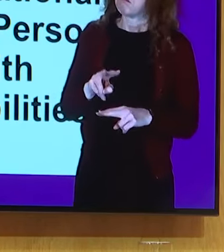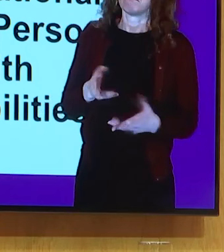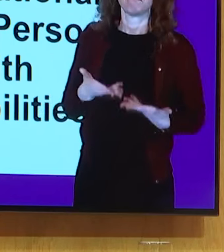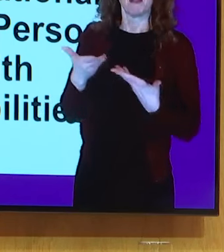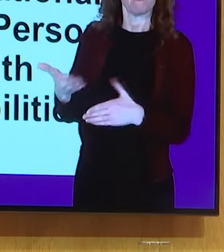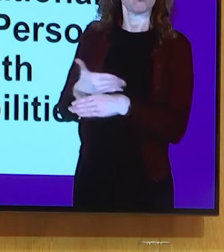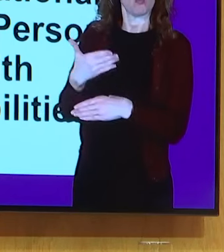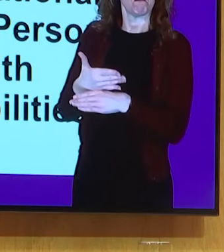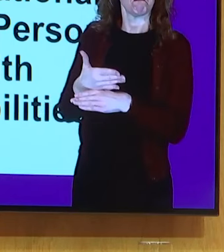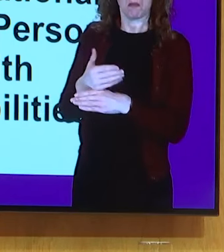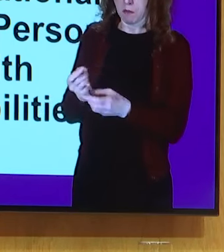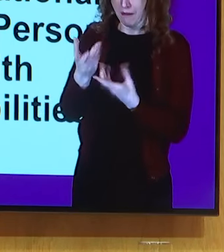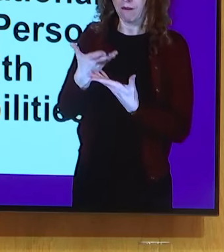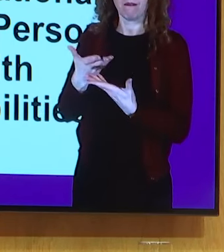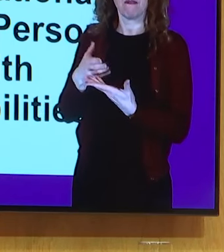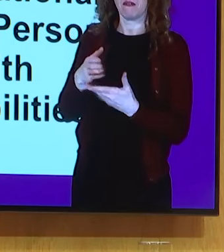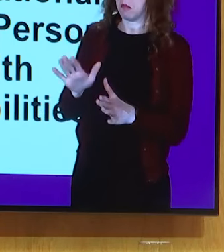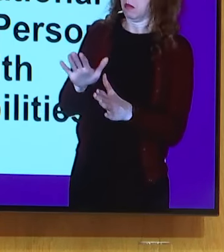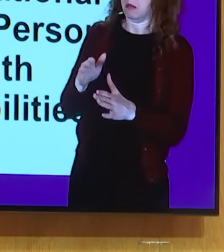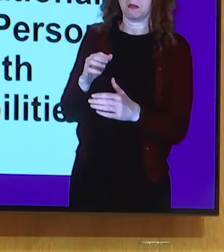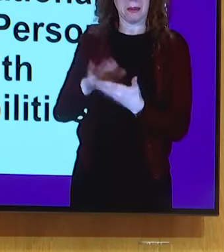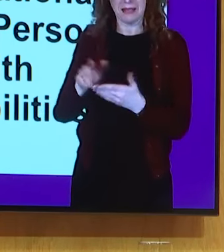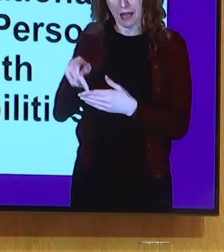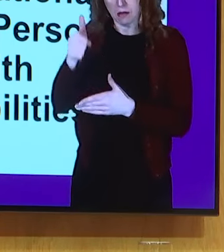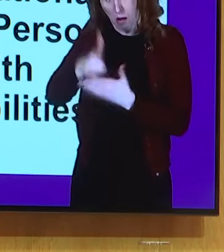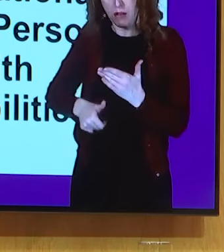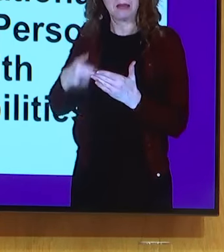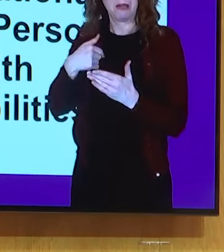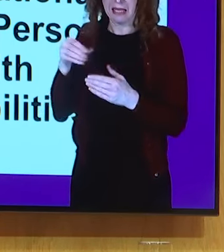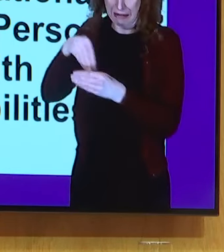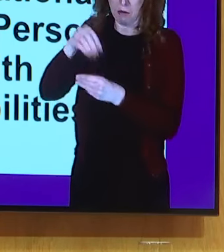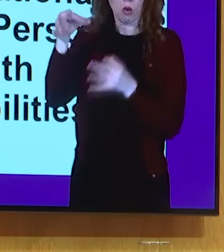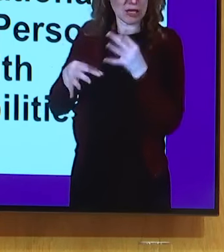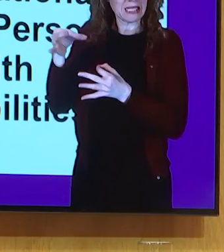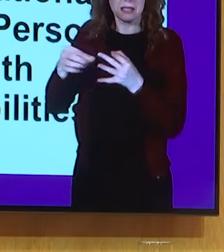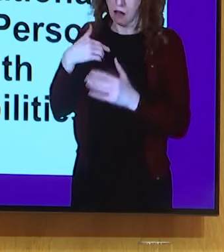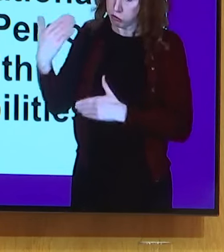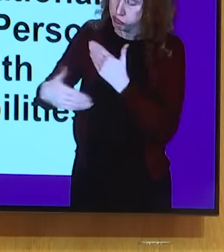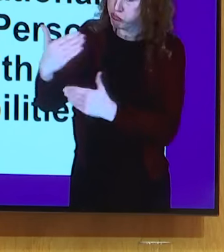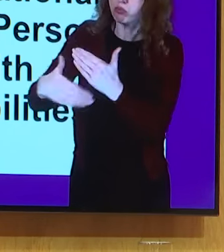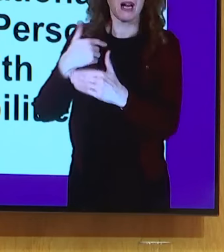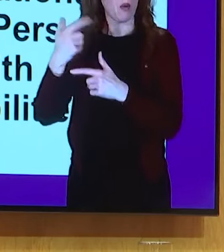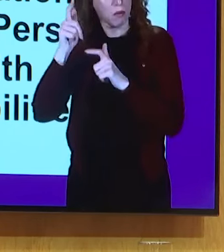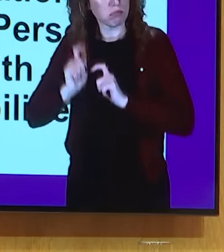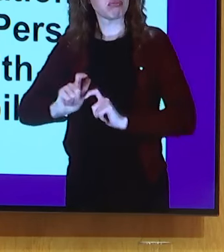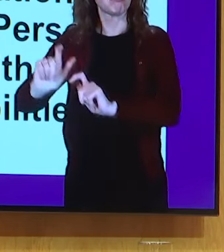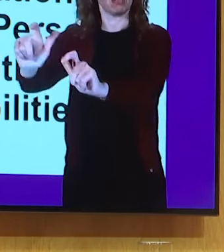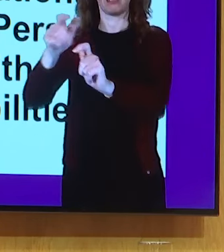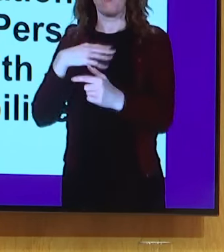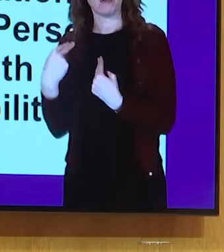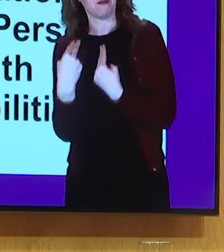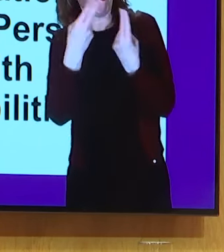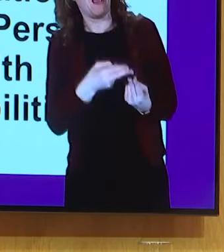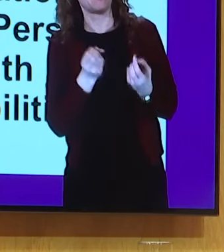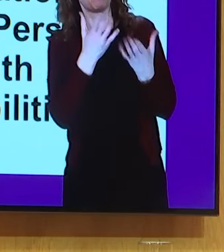set me on a path that I will never ever forget, and I will stay on for the rest of my life. And I wanted to return that favour and put my faith in